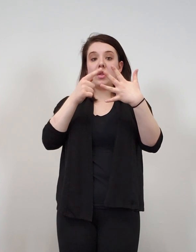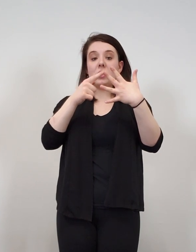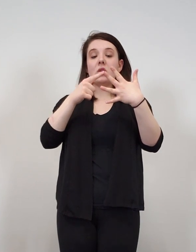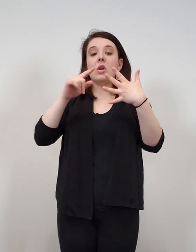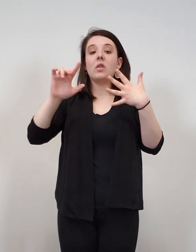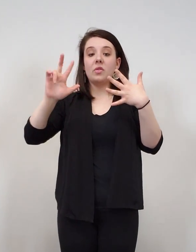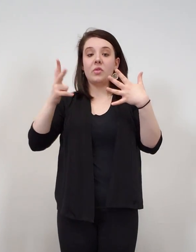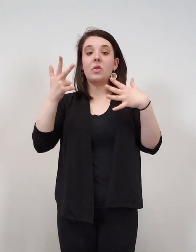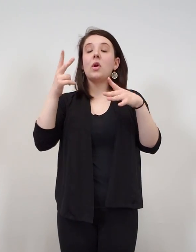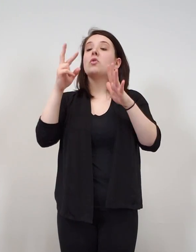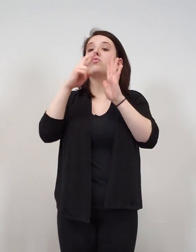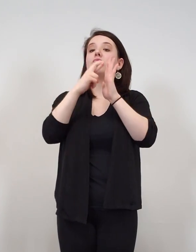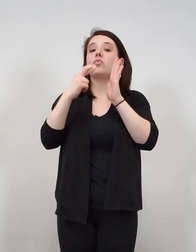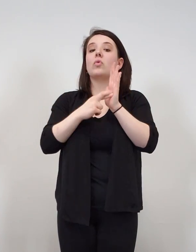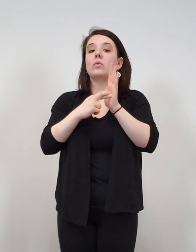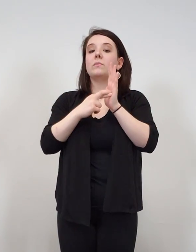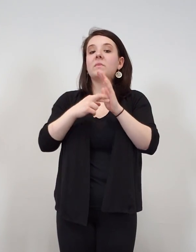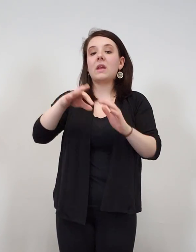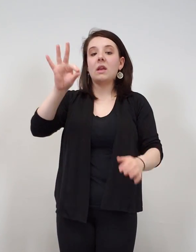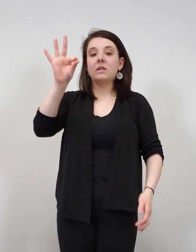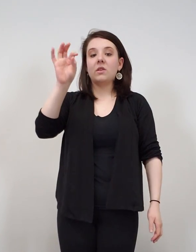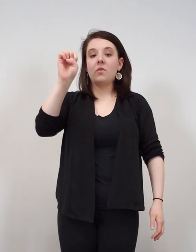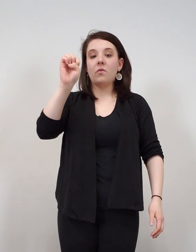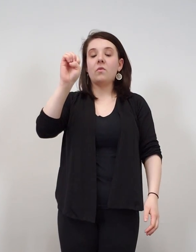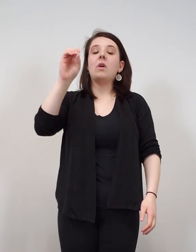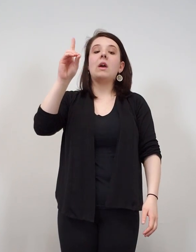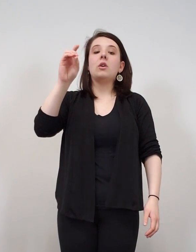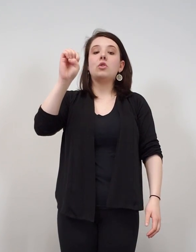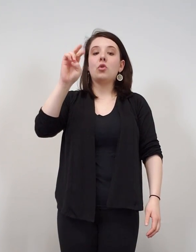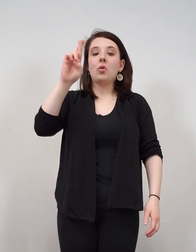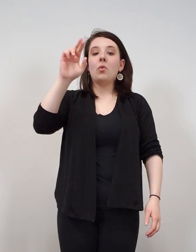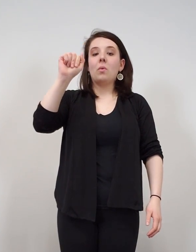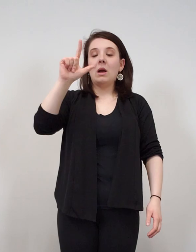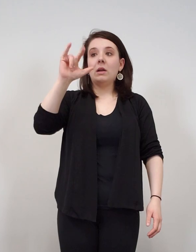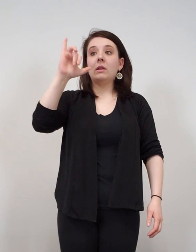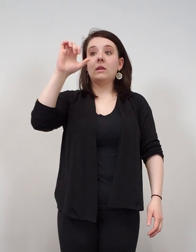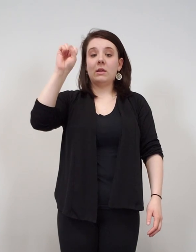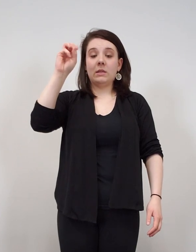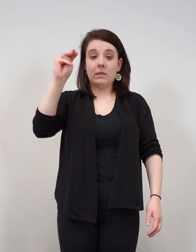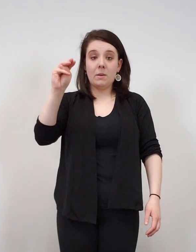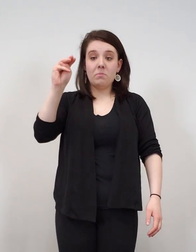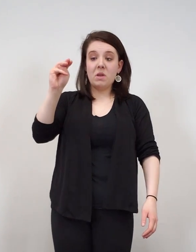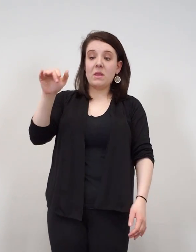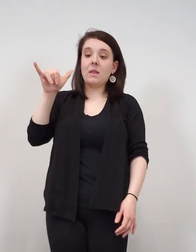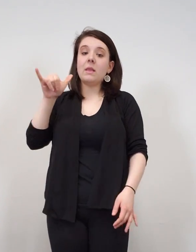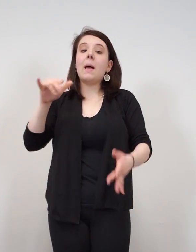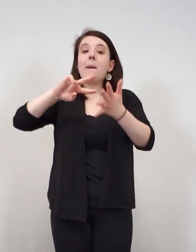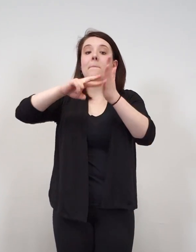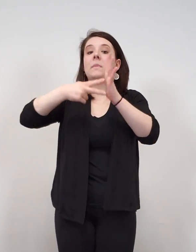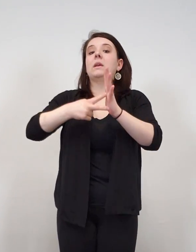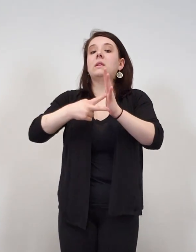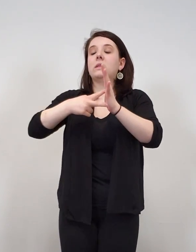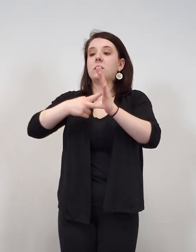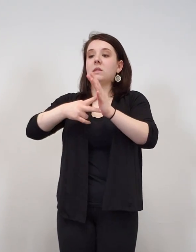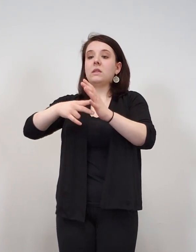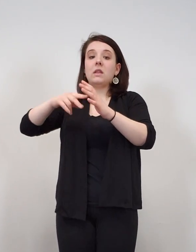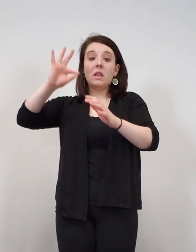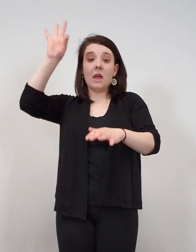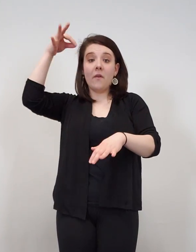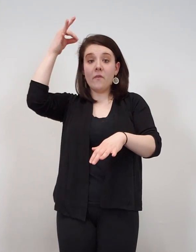federal and state governments. Okay, so the Constitution has set up a way for our